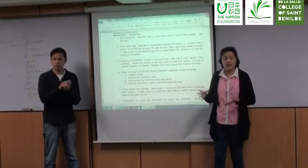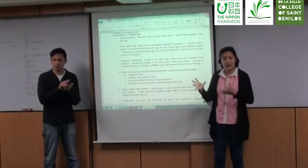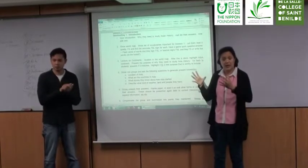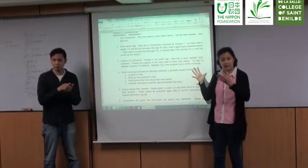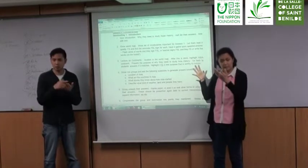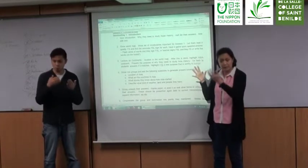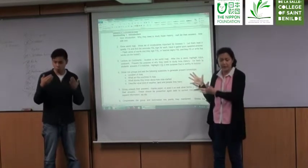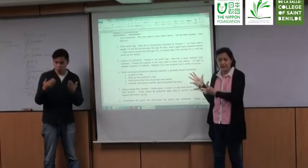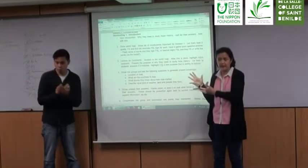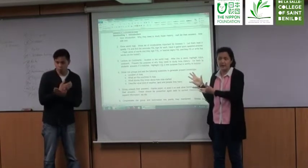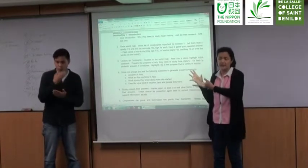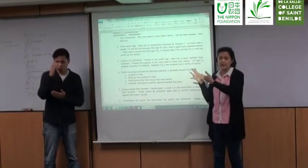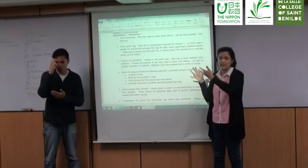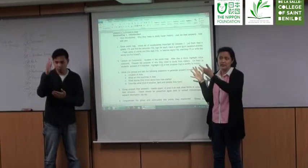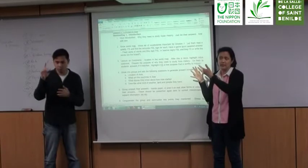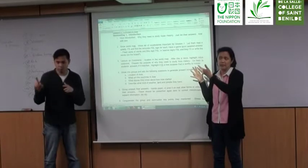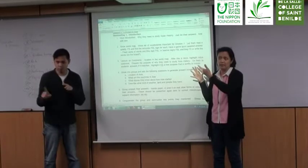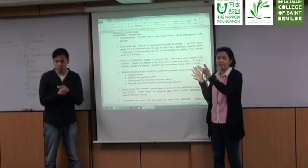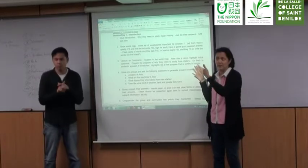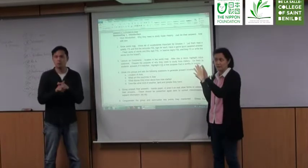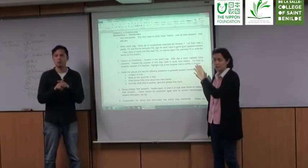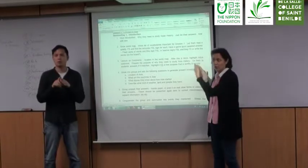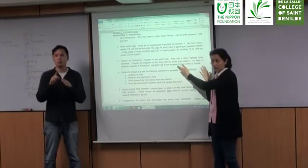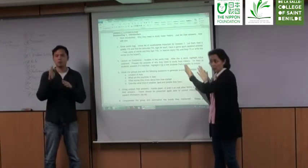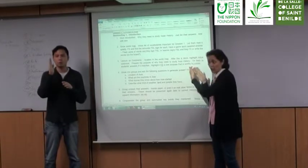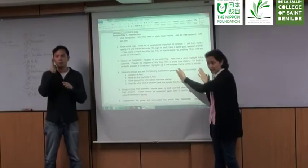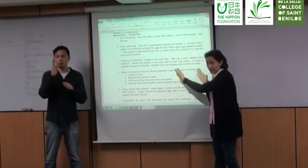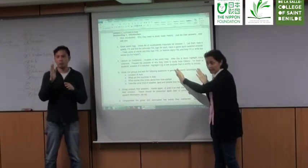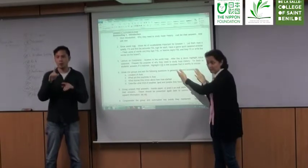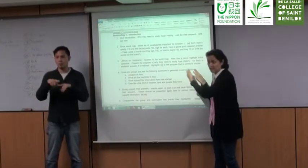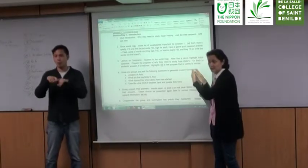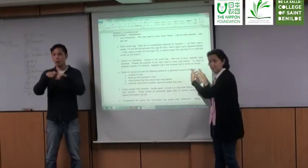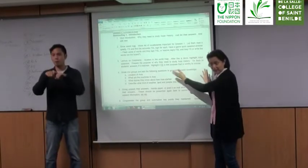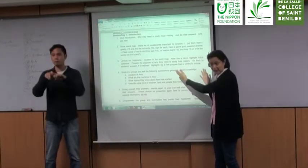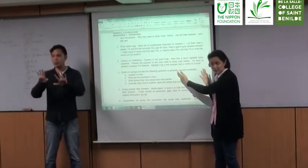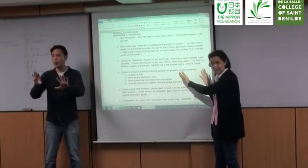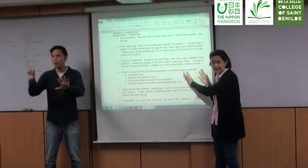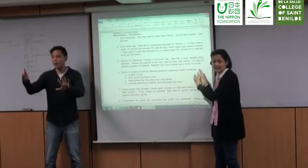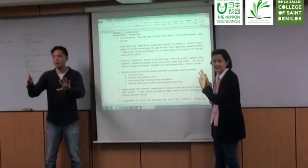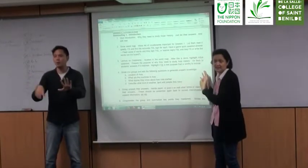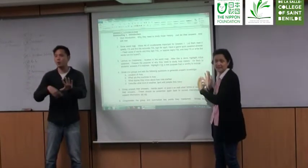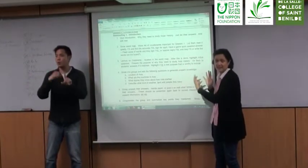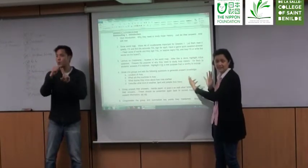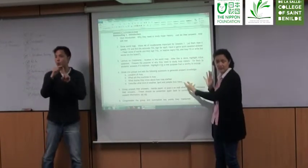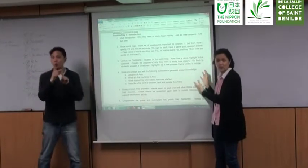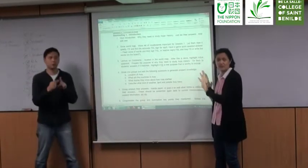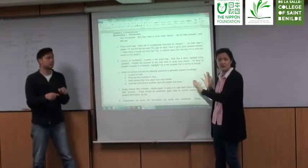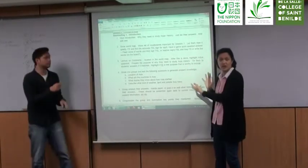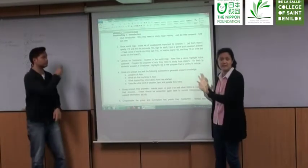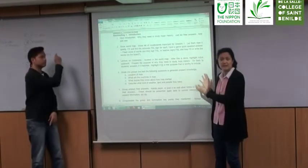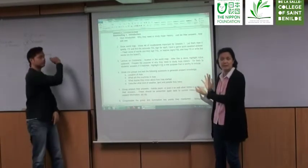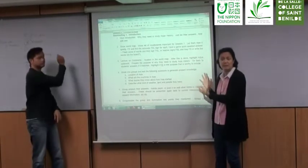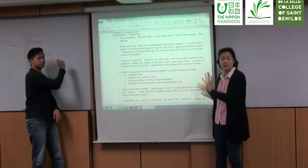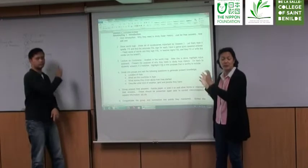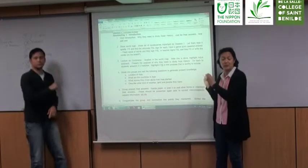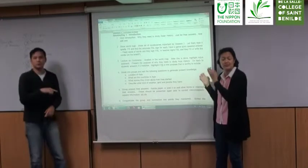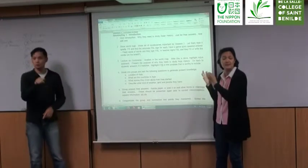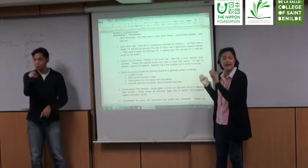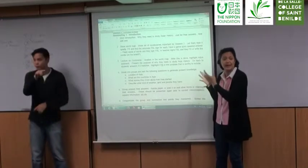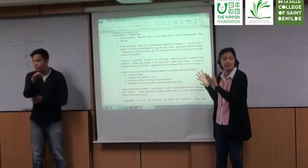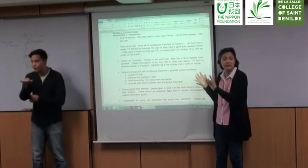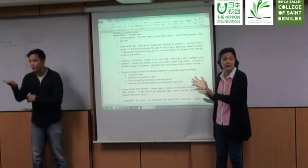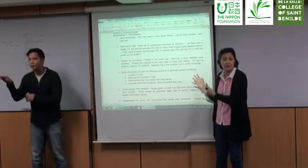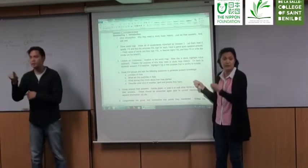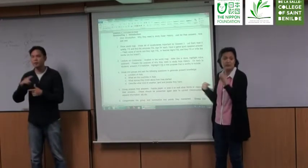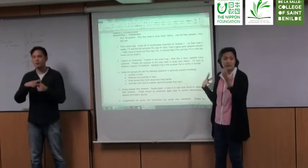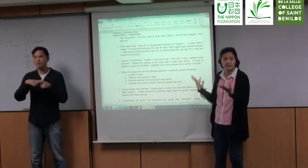discussed, I'll be pointing out what the word, finger spell it, and then what's the concept, what's the